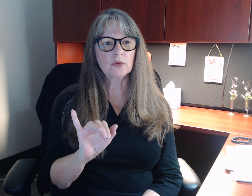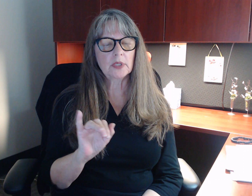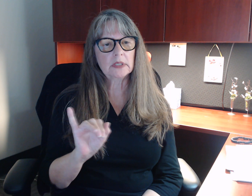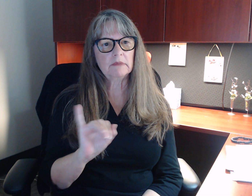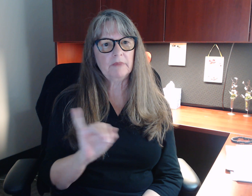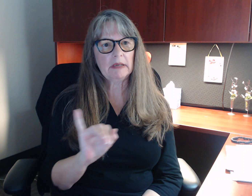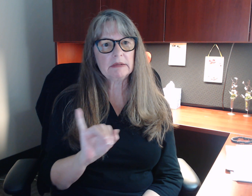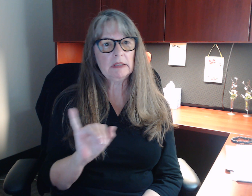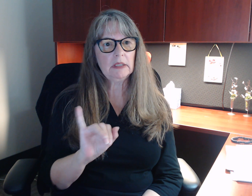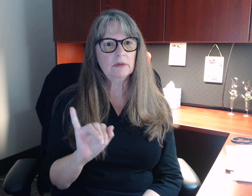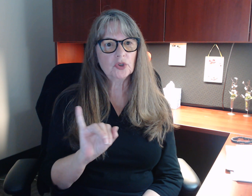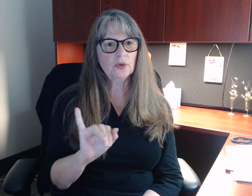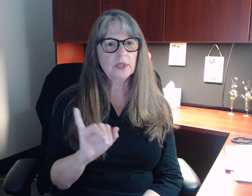like is infection, insurance,